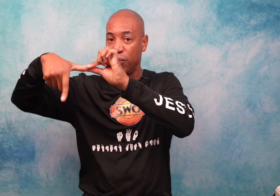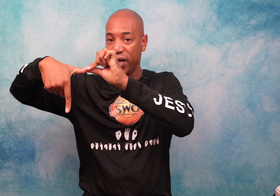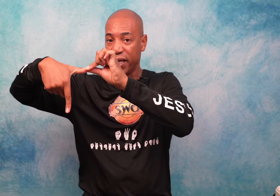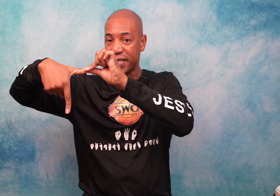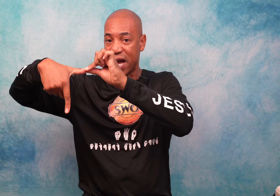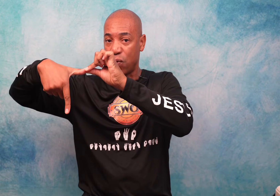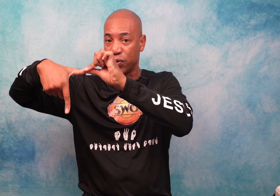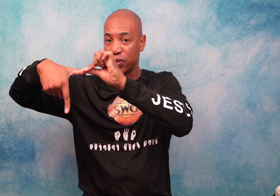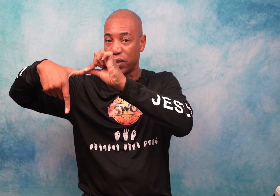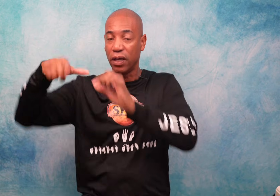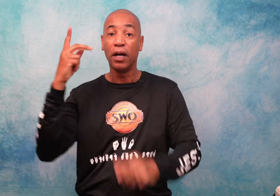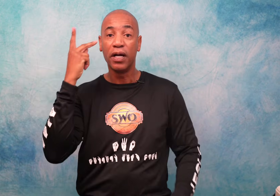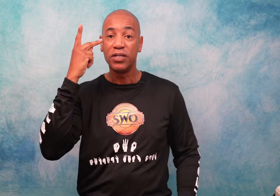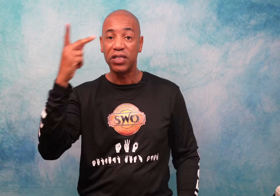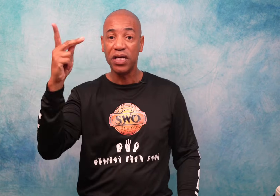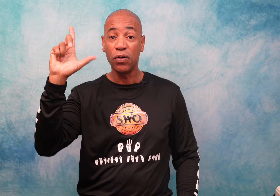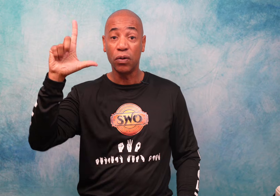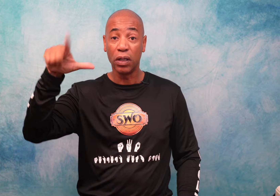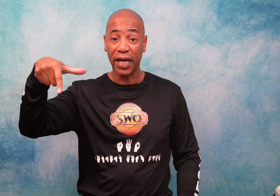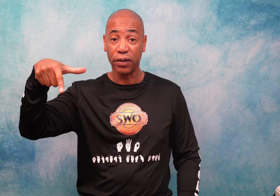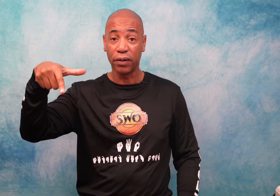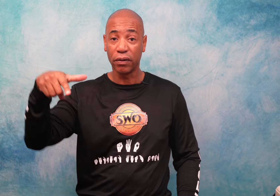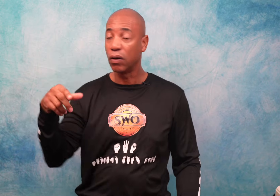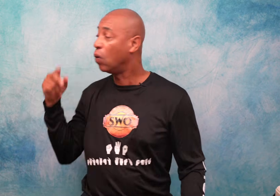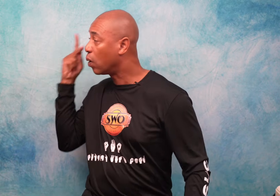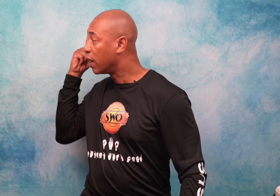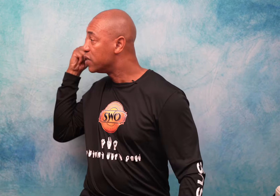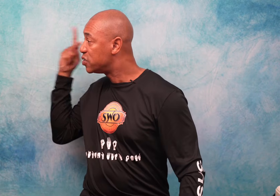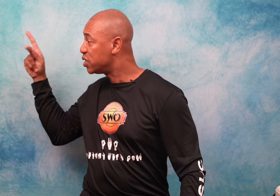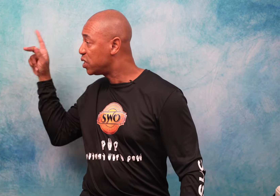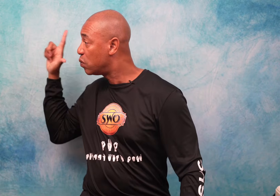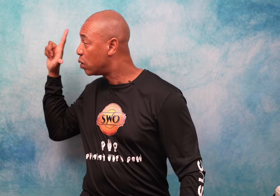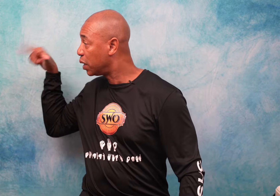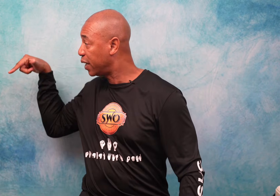bringing that downwards. See you later, or see you later.